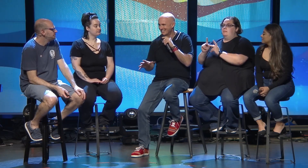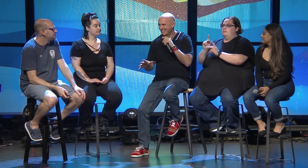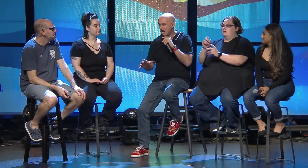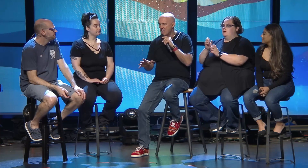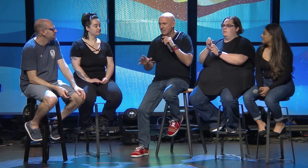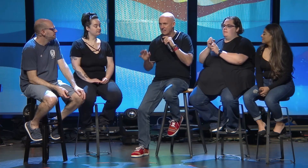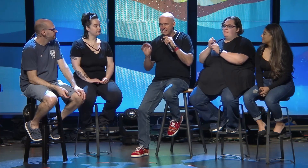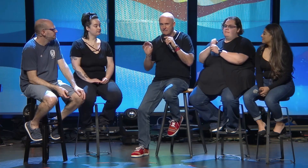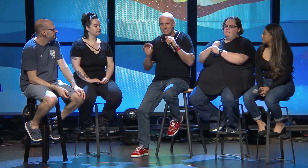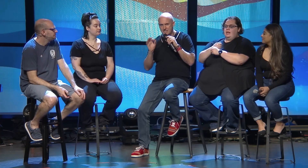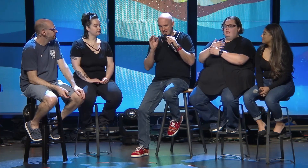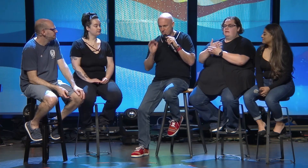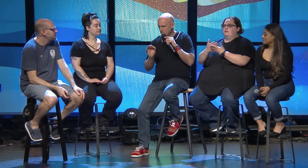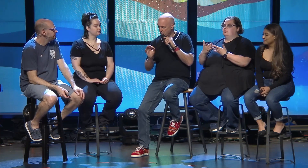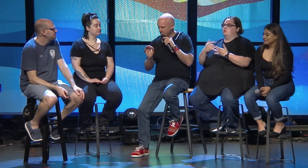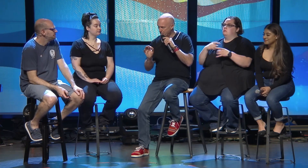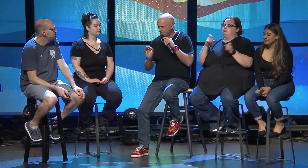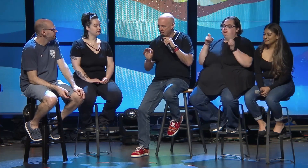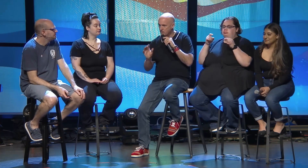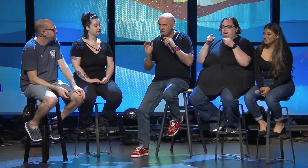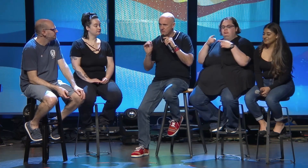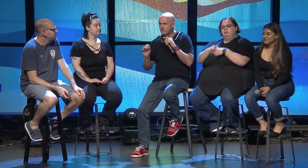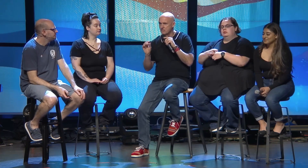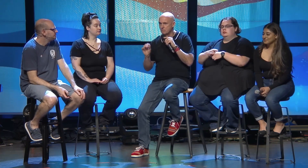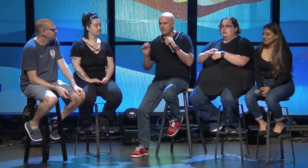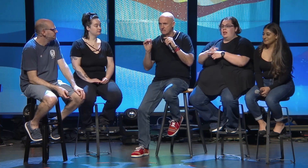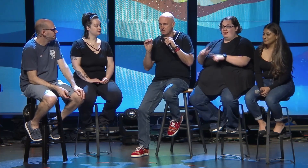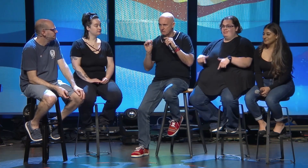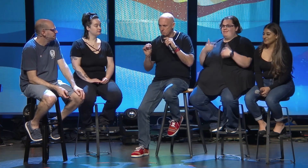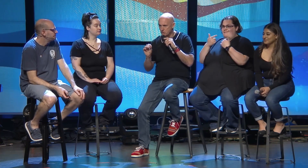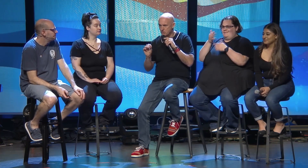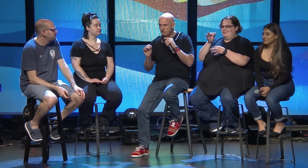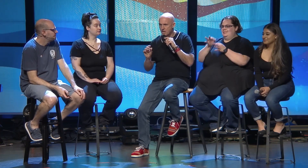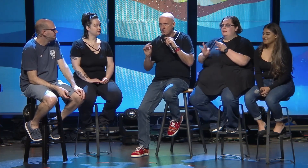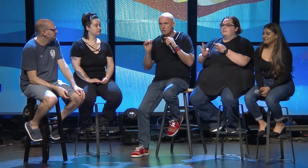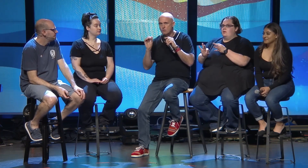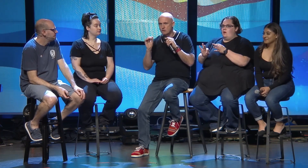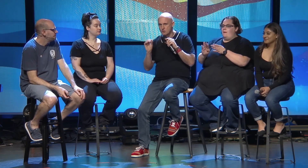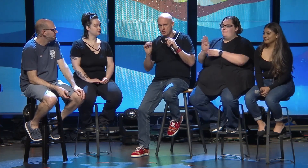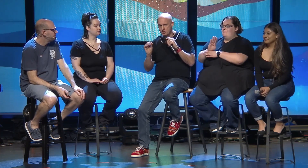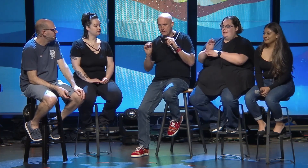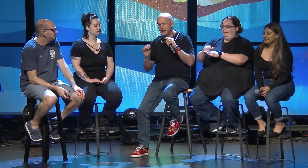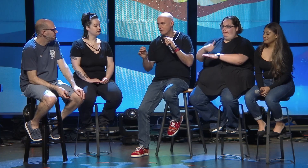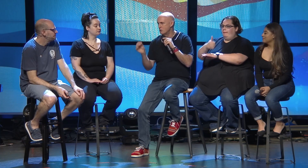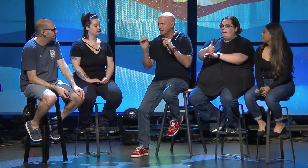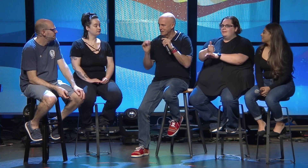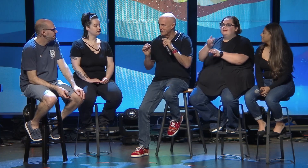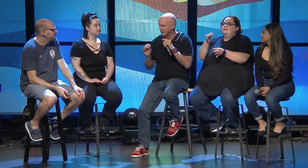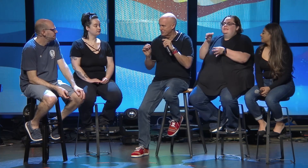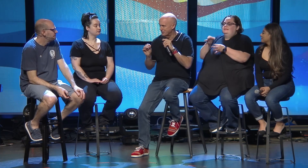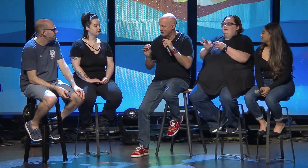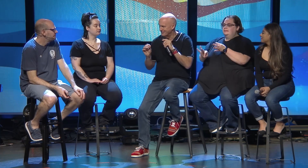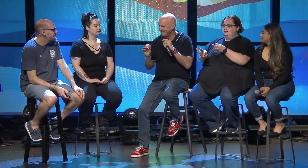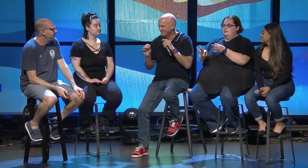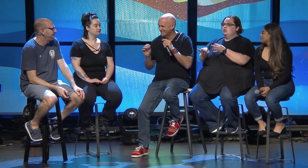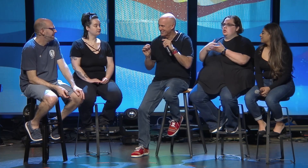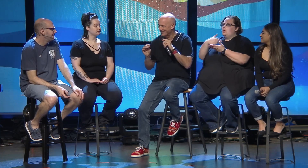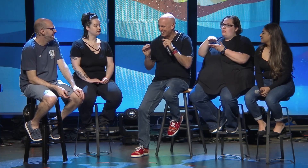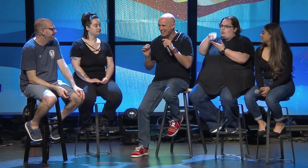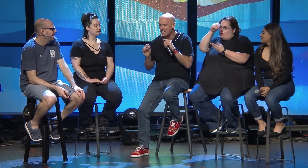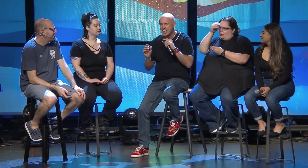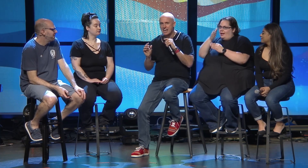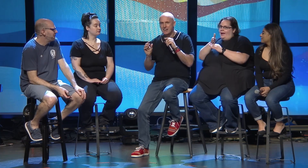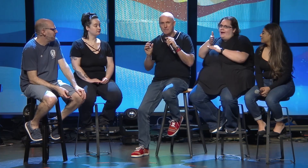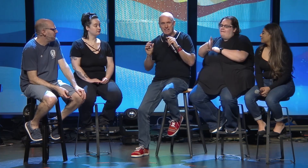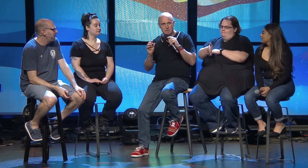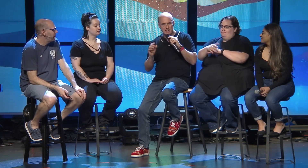complex. Life is simple. Entrepreneurship is simple. You learn after you become an entrepreneur,